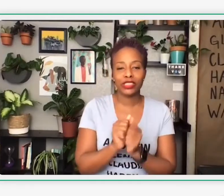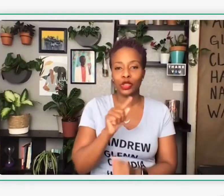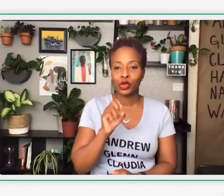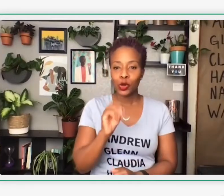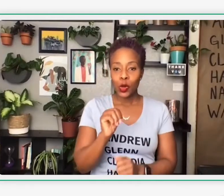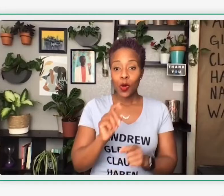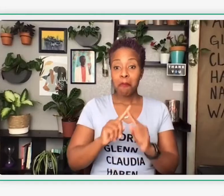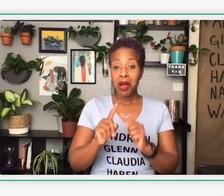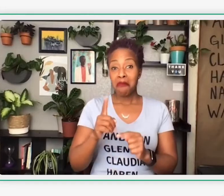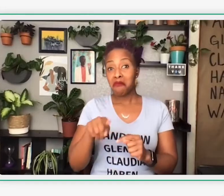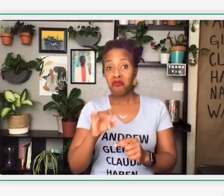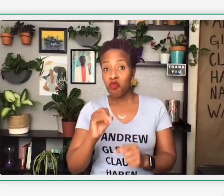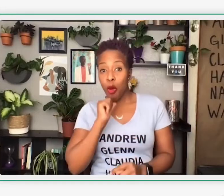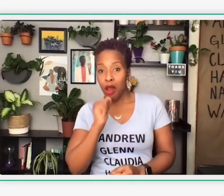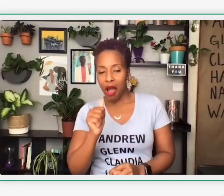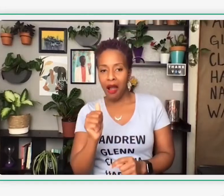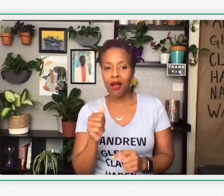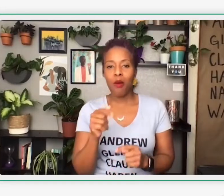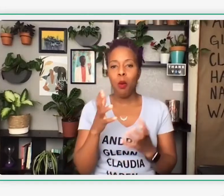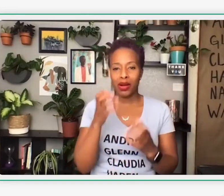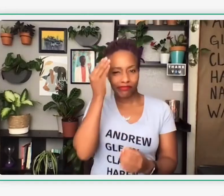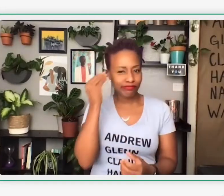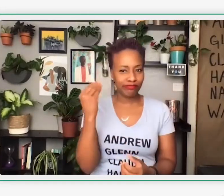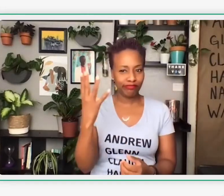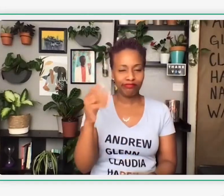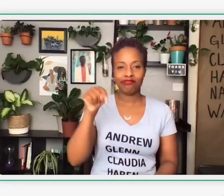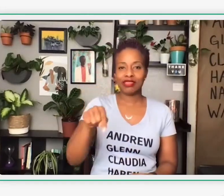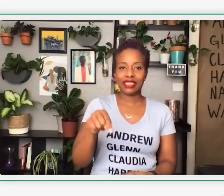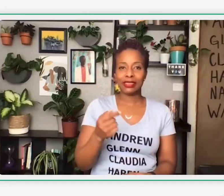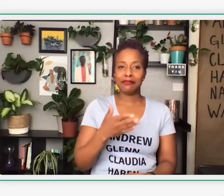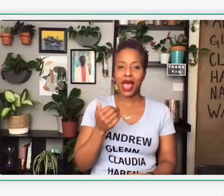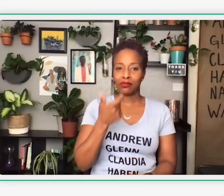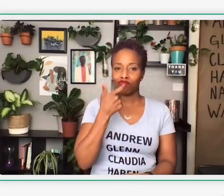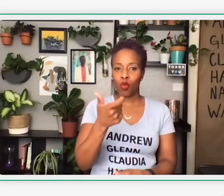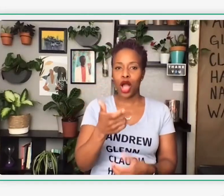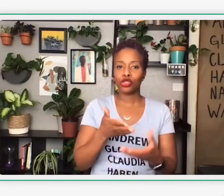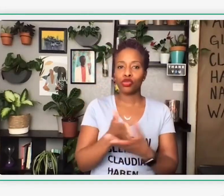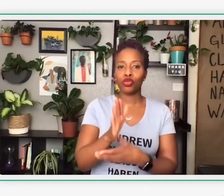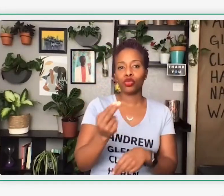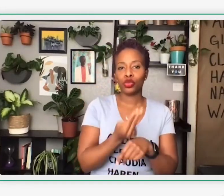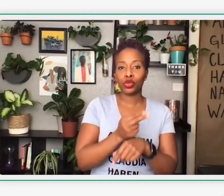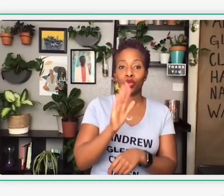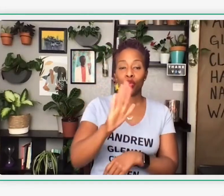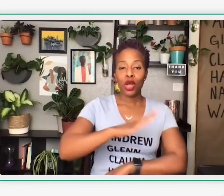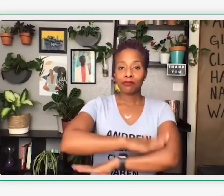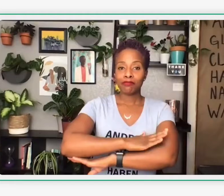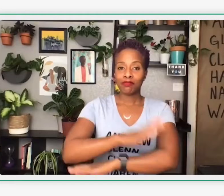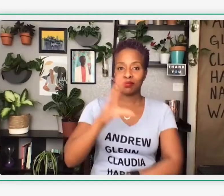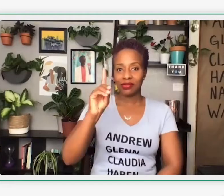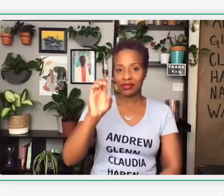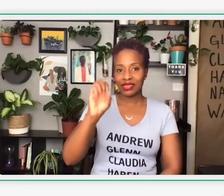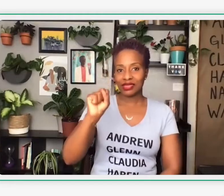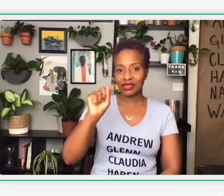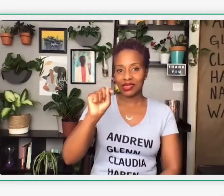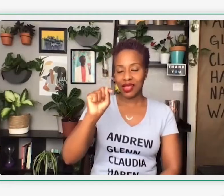and accessibility features. Many of you are familiar with these features, but I just want to give you a little heads up. This